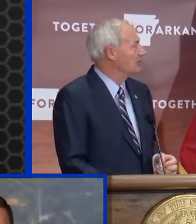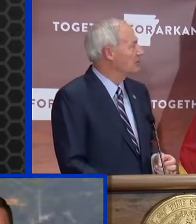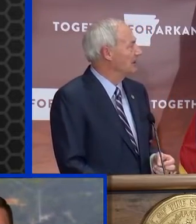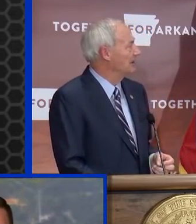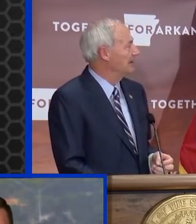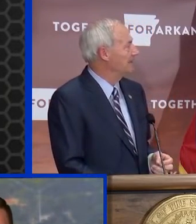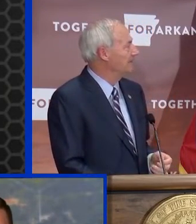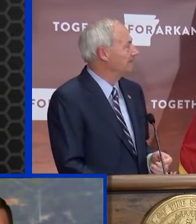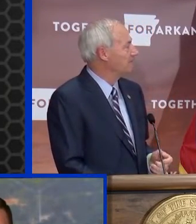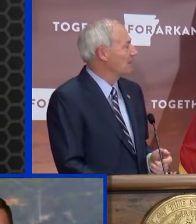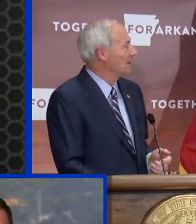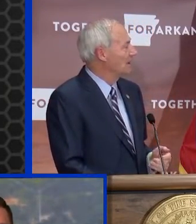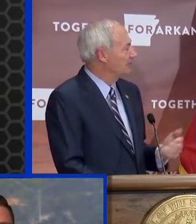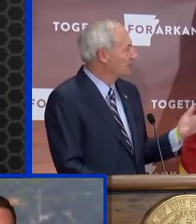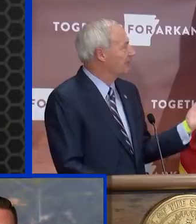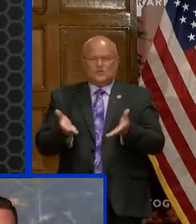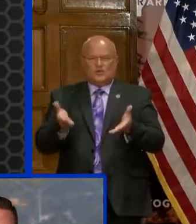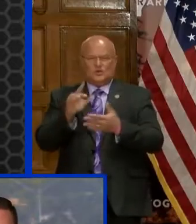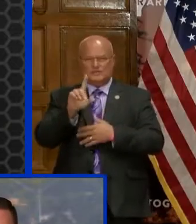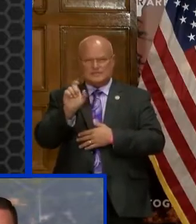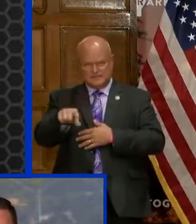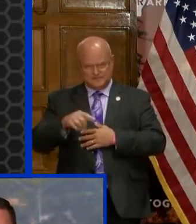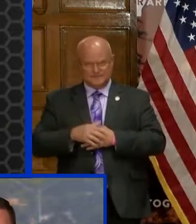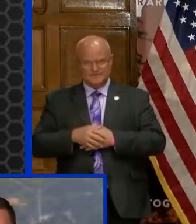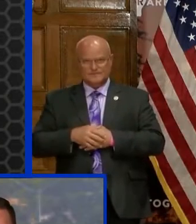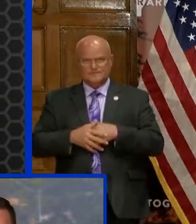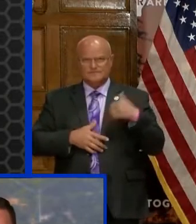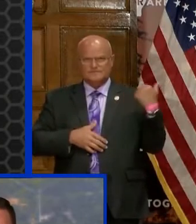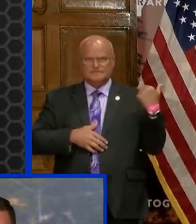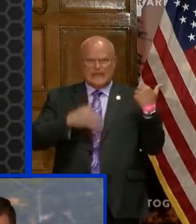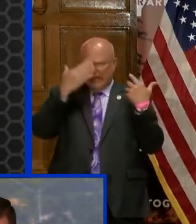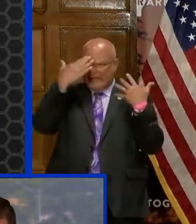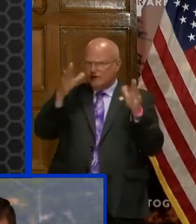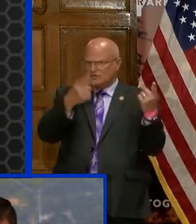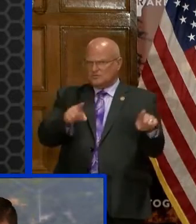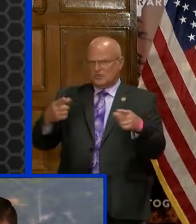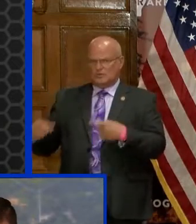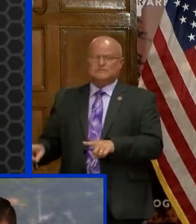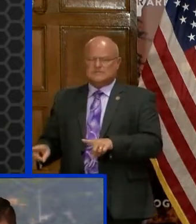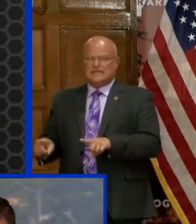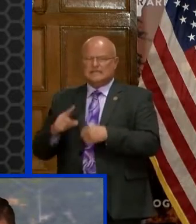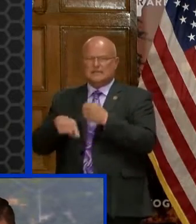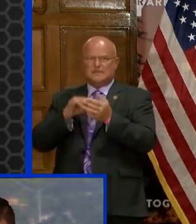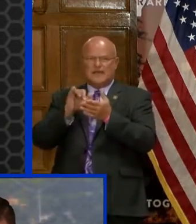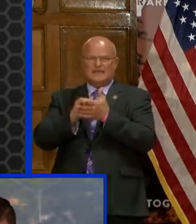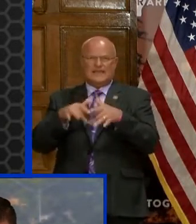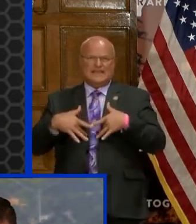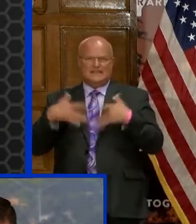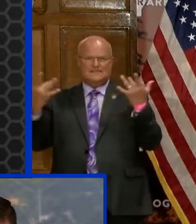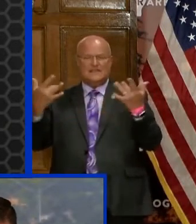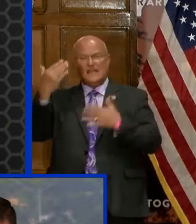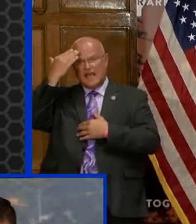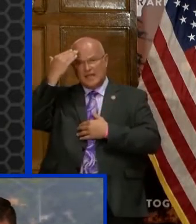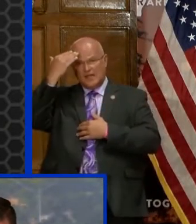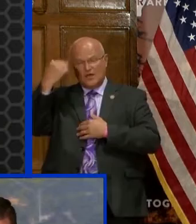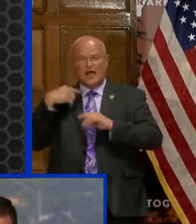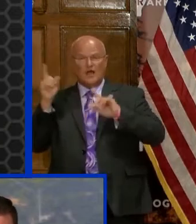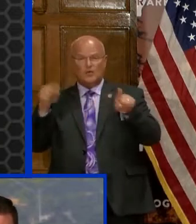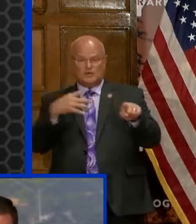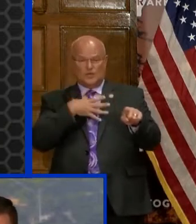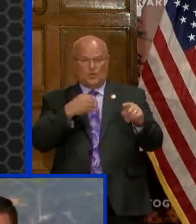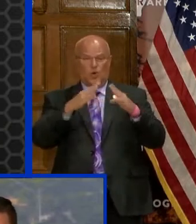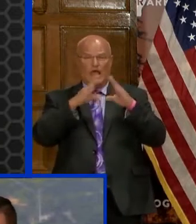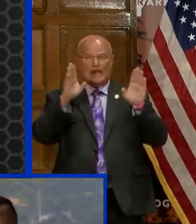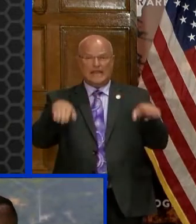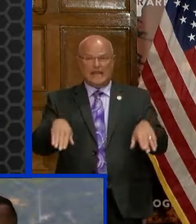capacity to 25% and possibly indoor dining. And the governor